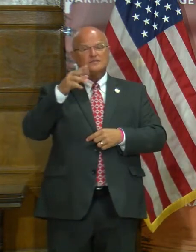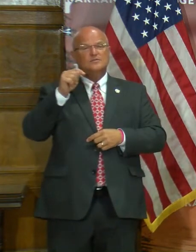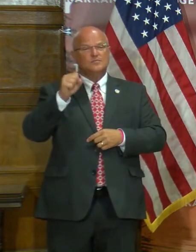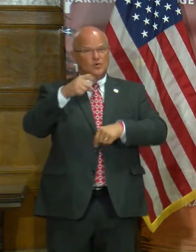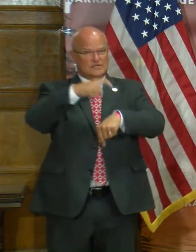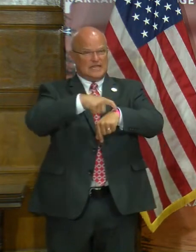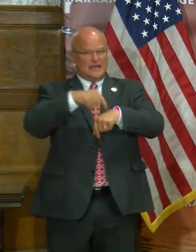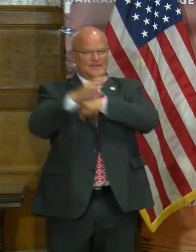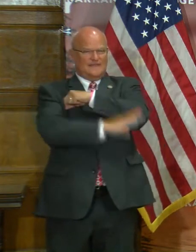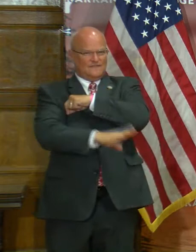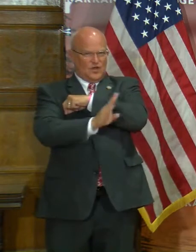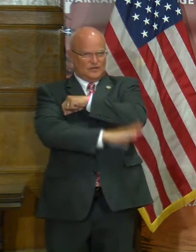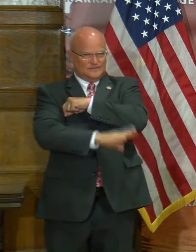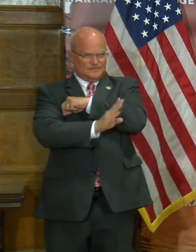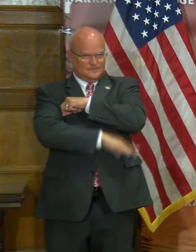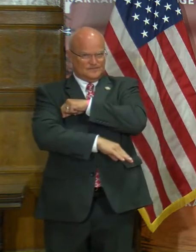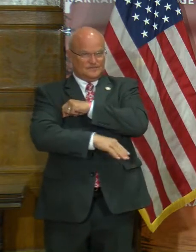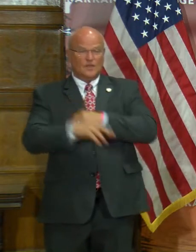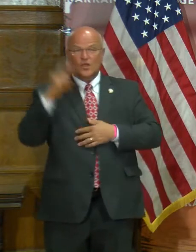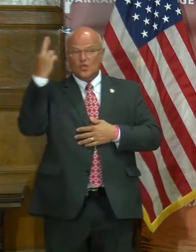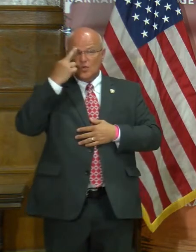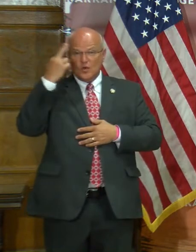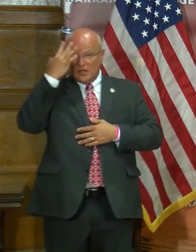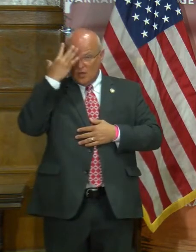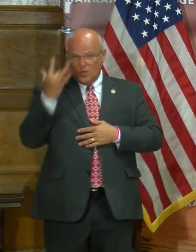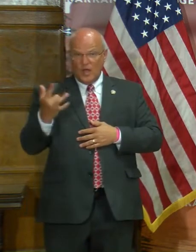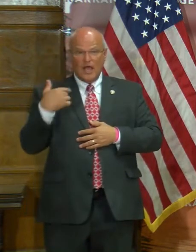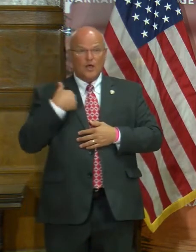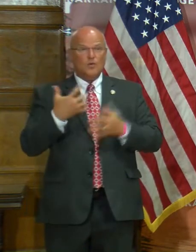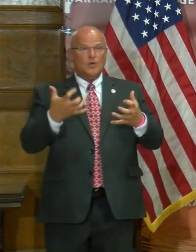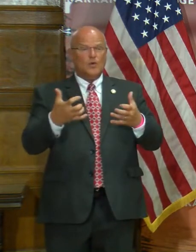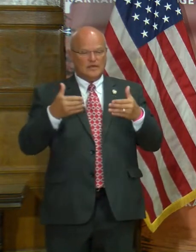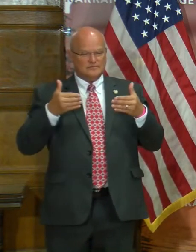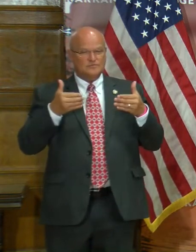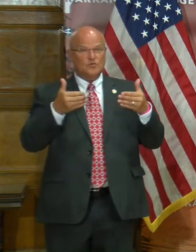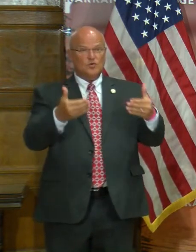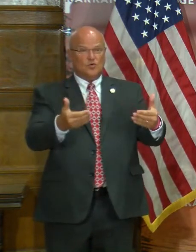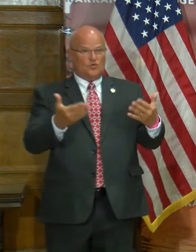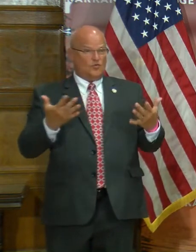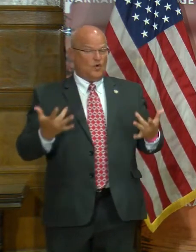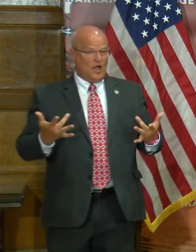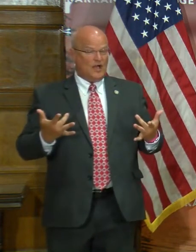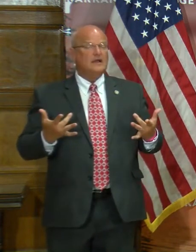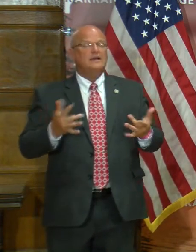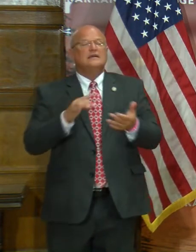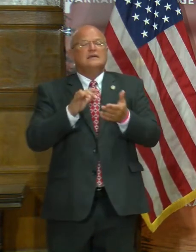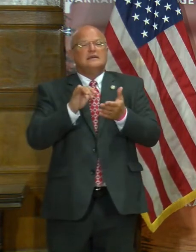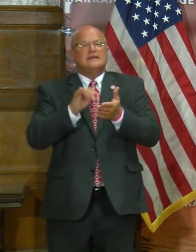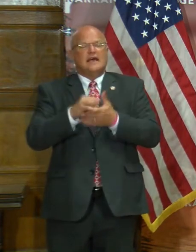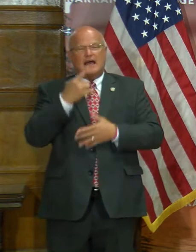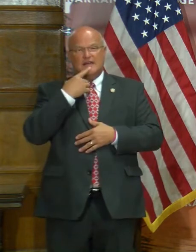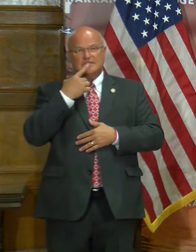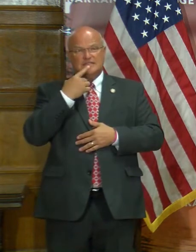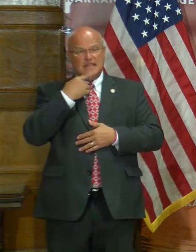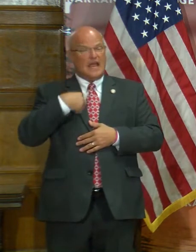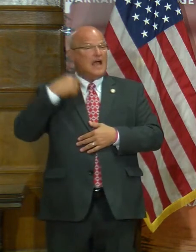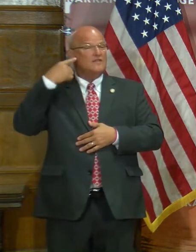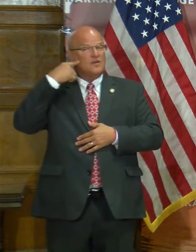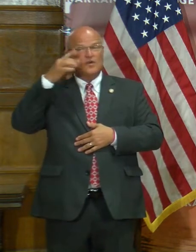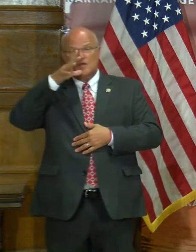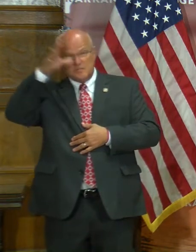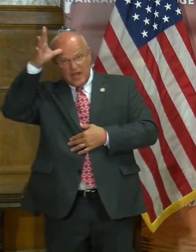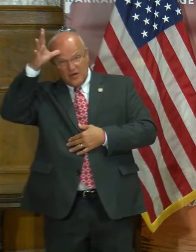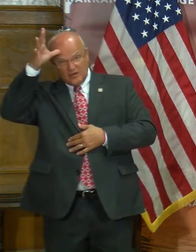season this fall. The reasons that we want to move in this direction is that, as I've said, I've heard from